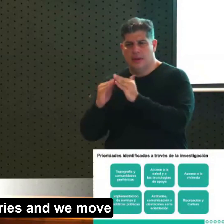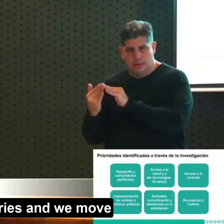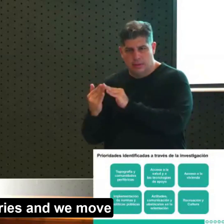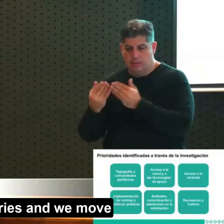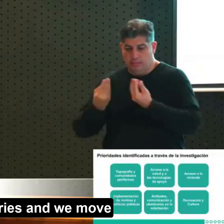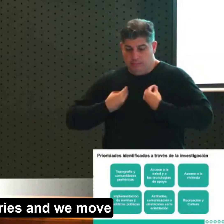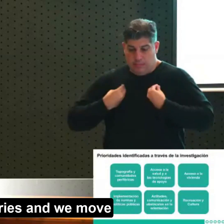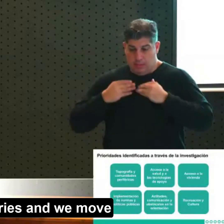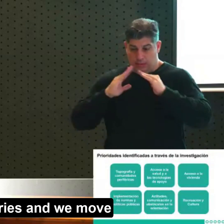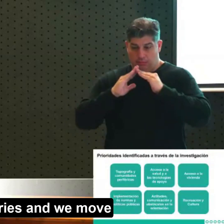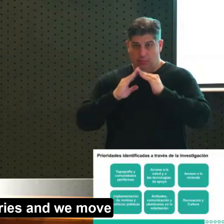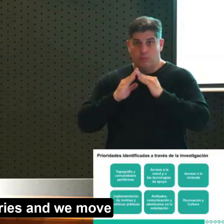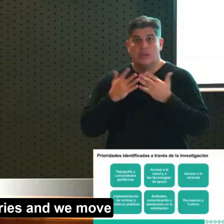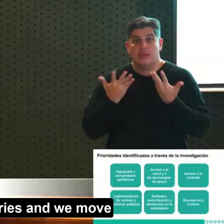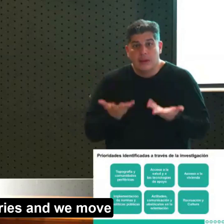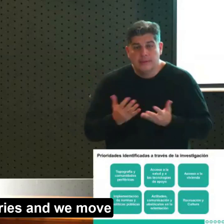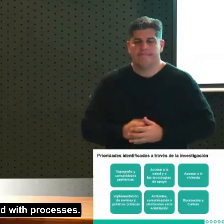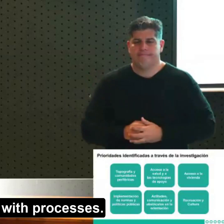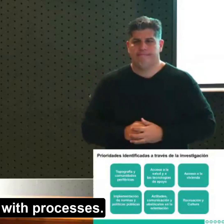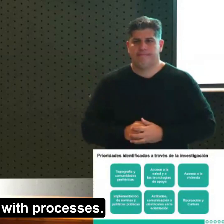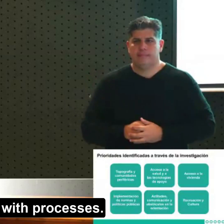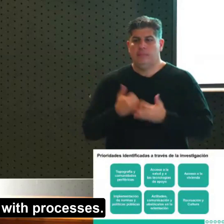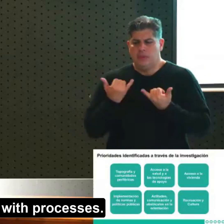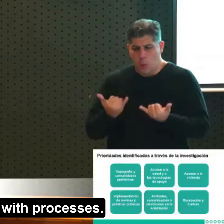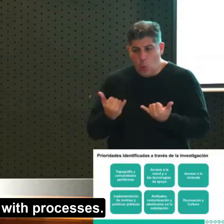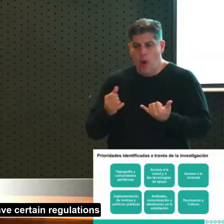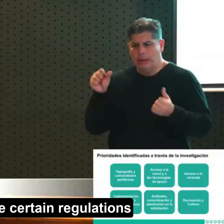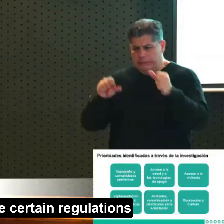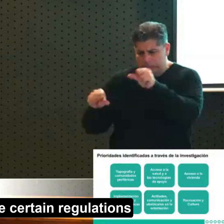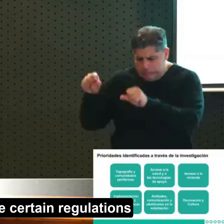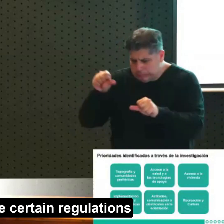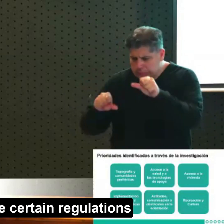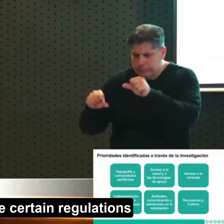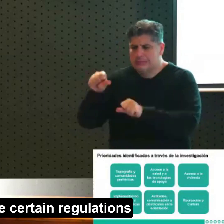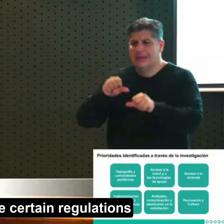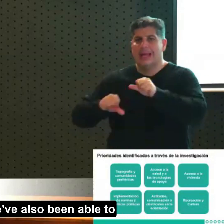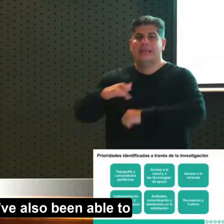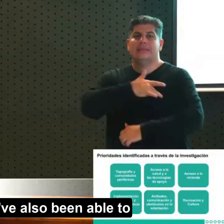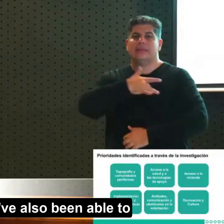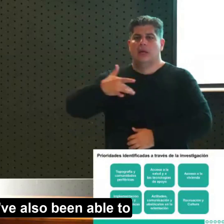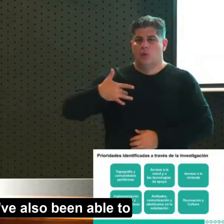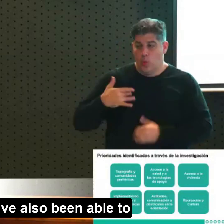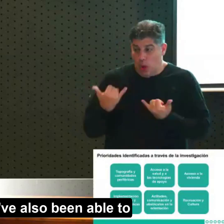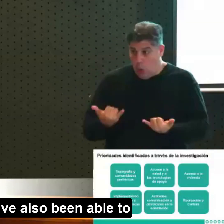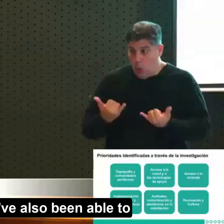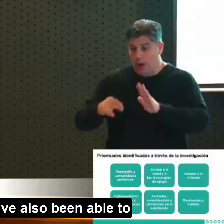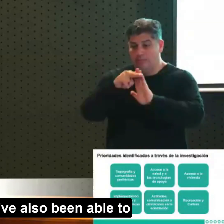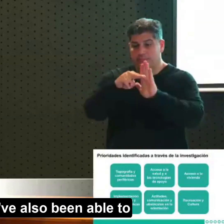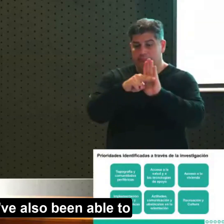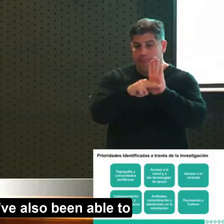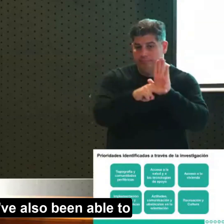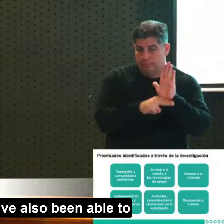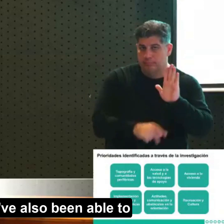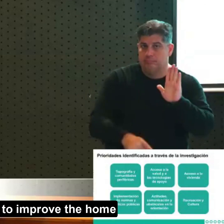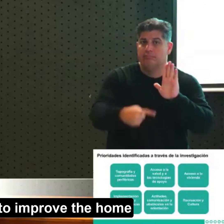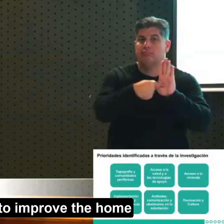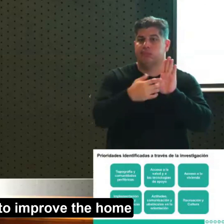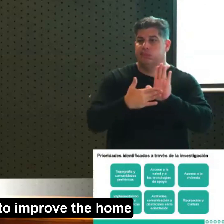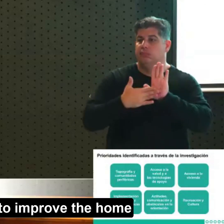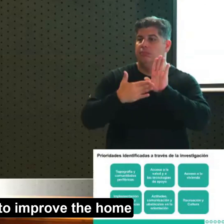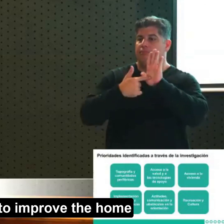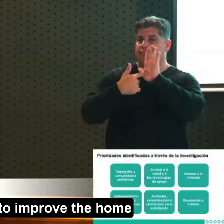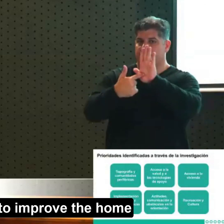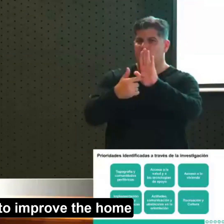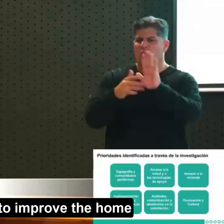the laboratories. We've moved forward with processes. We also have certain regulations, and now we've also been able to look